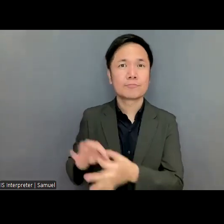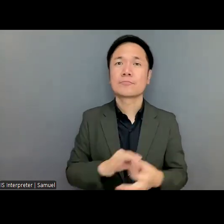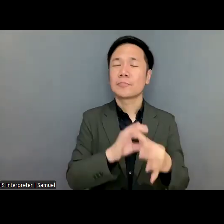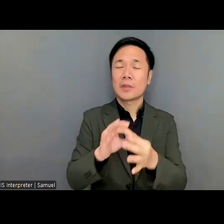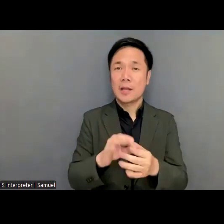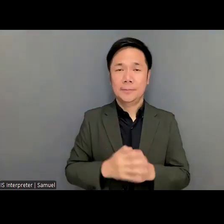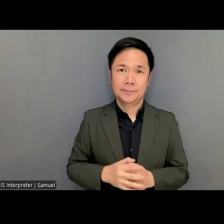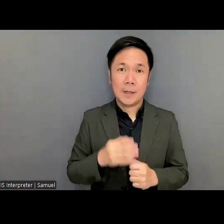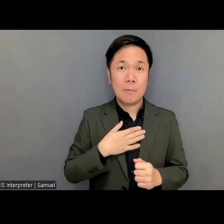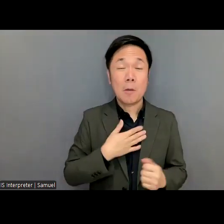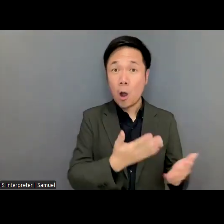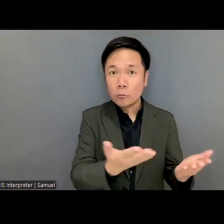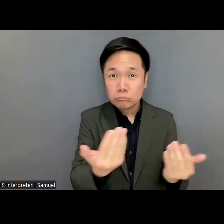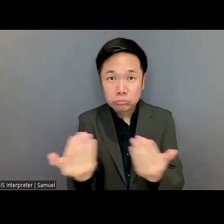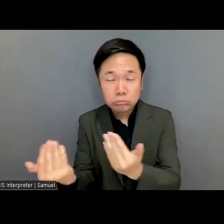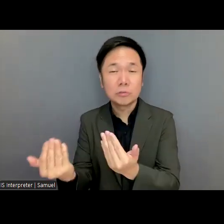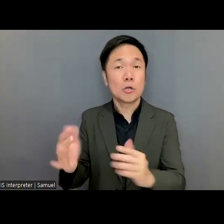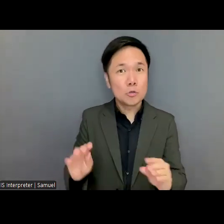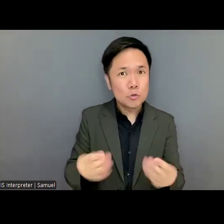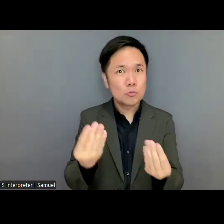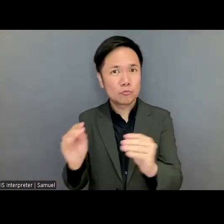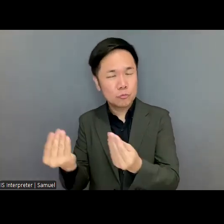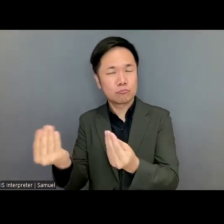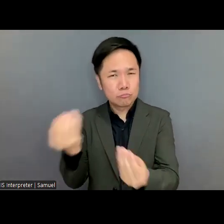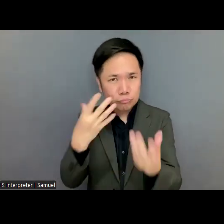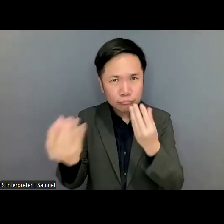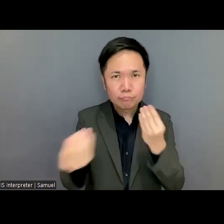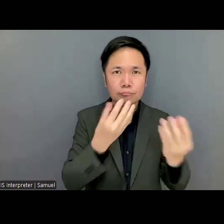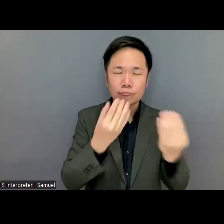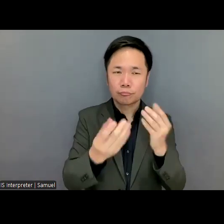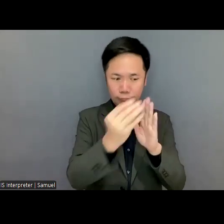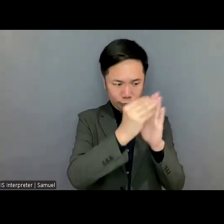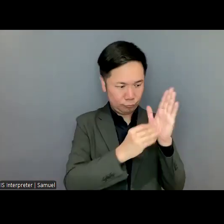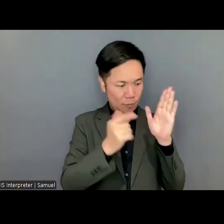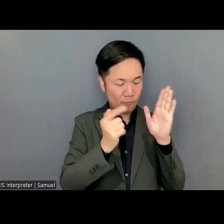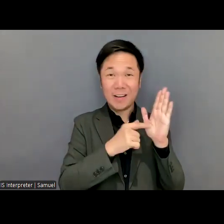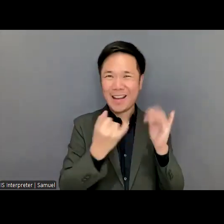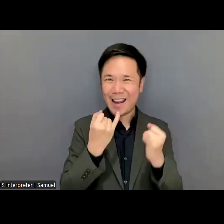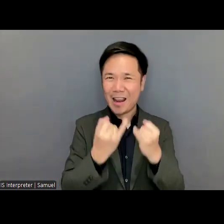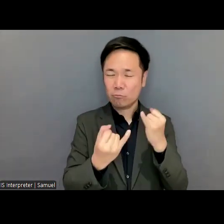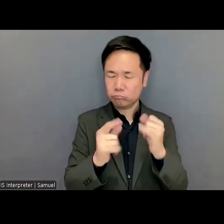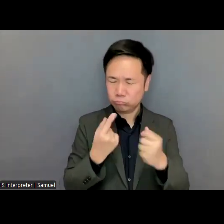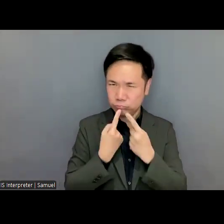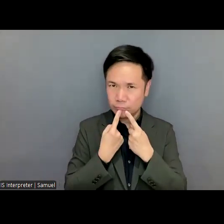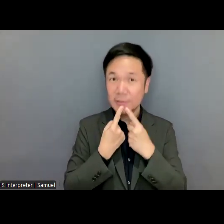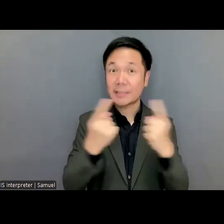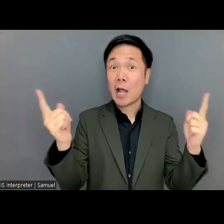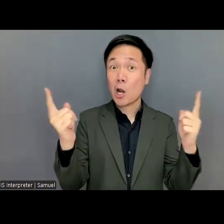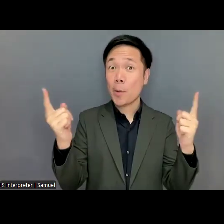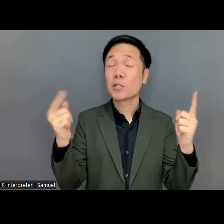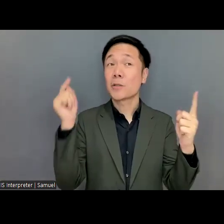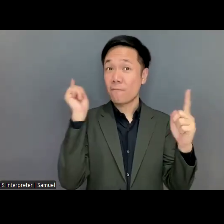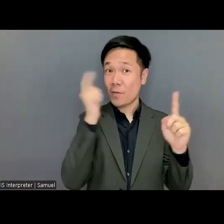collect the inputs of youth to contribute for the final declaration, because we have a final declaration in all the global